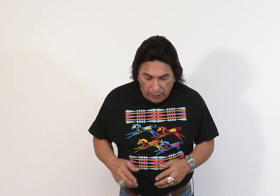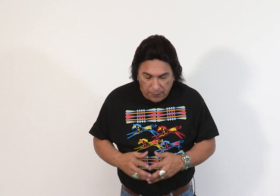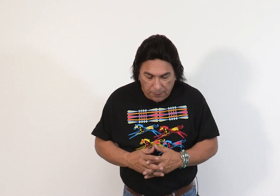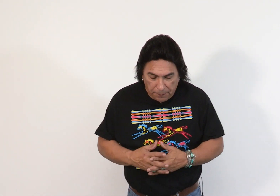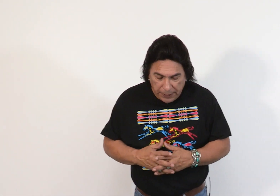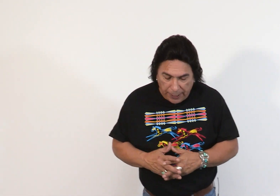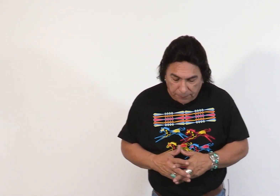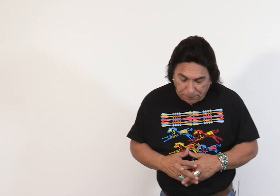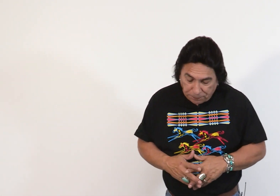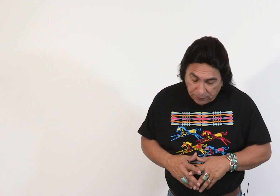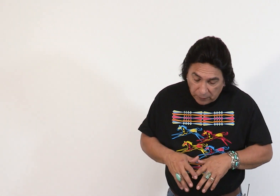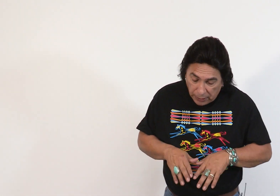Now,